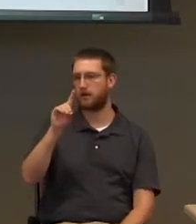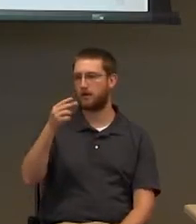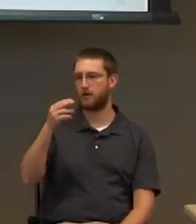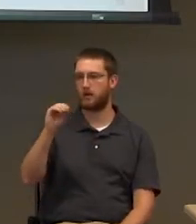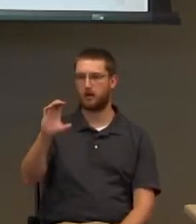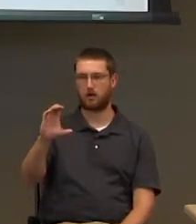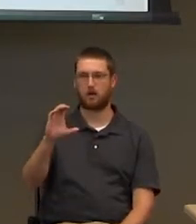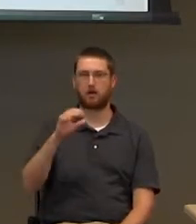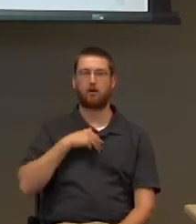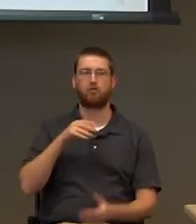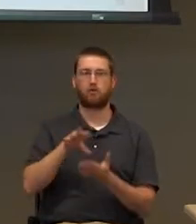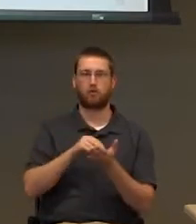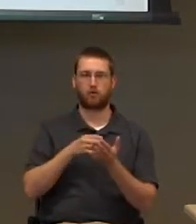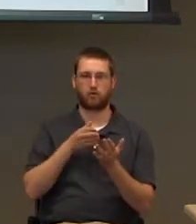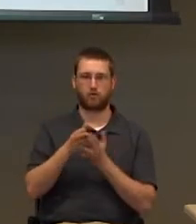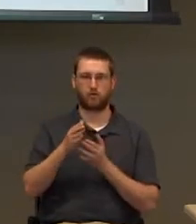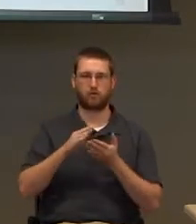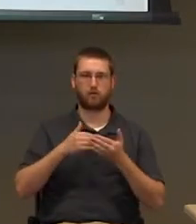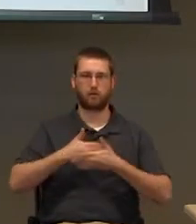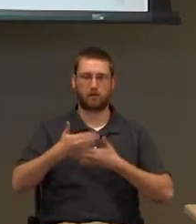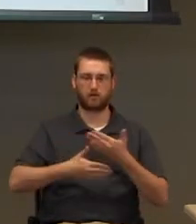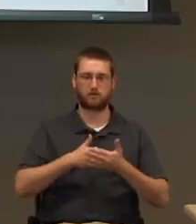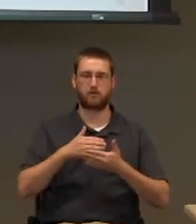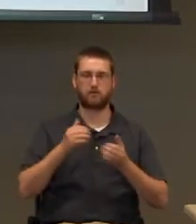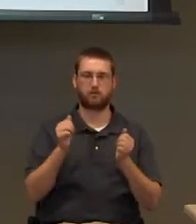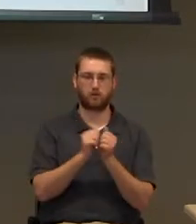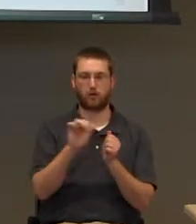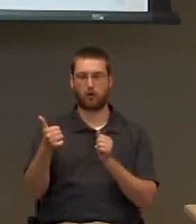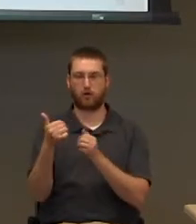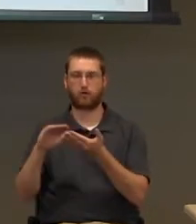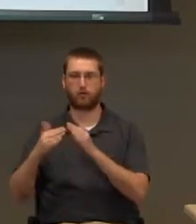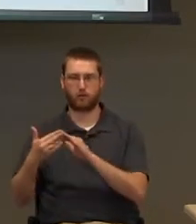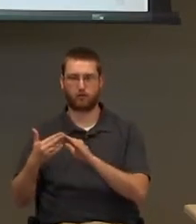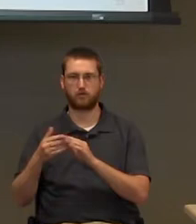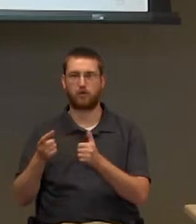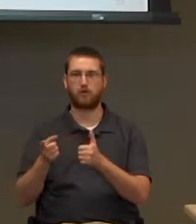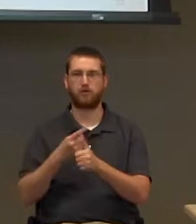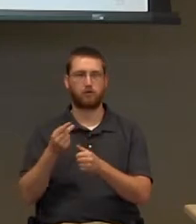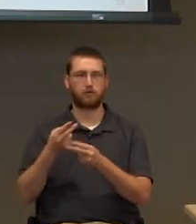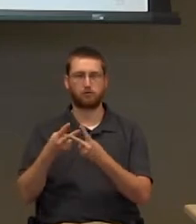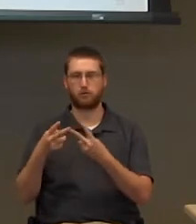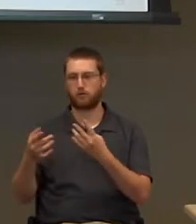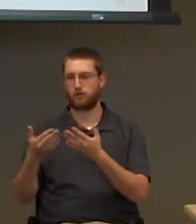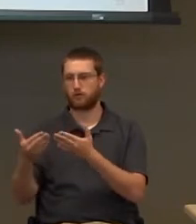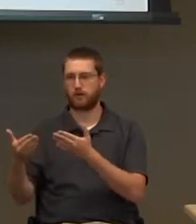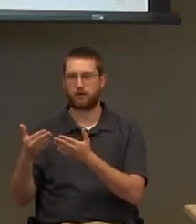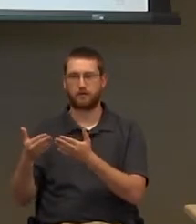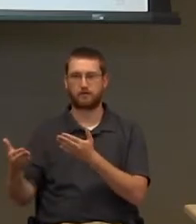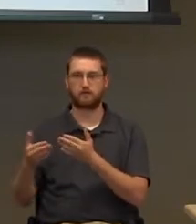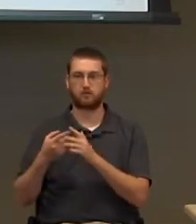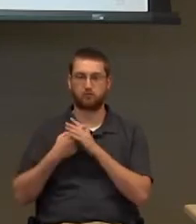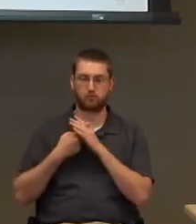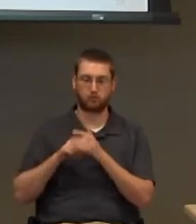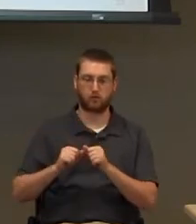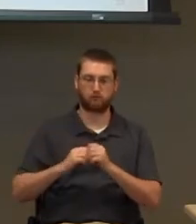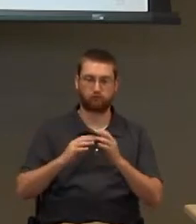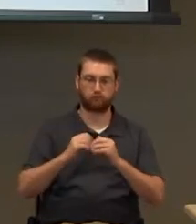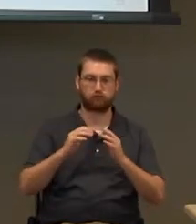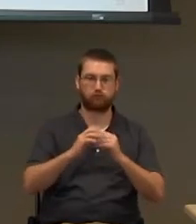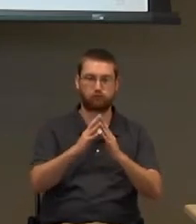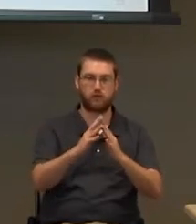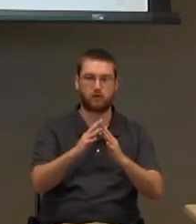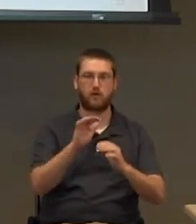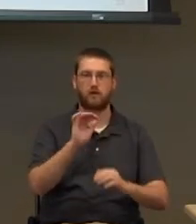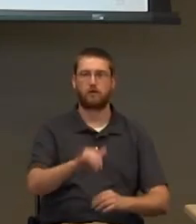come to learn through this process that when I work with communities, a lot of times the first few things that come out of the gate are what I call